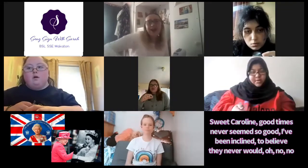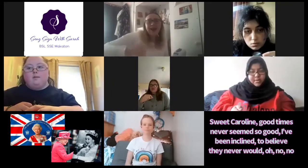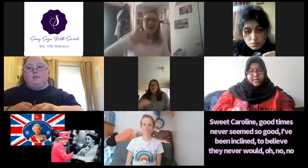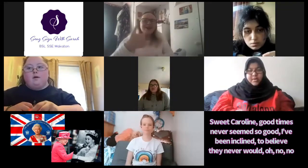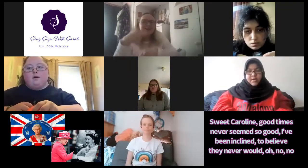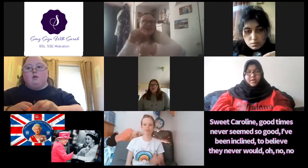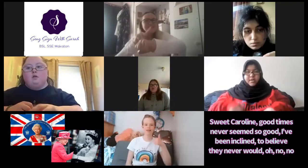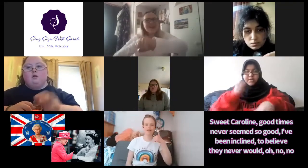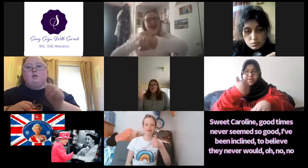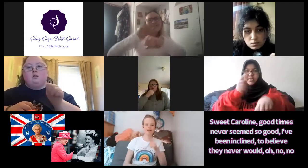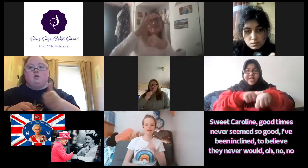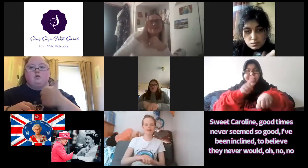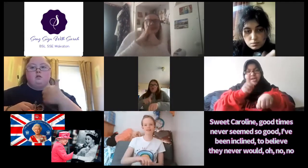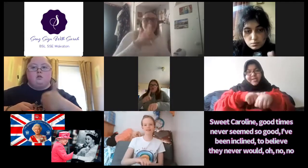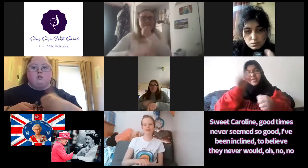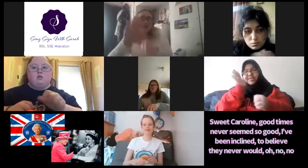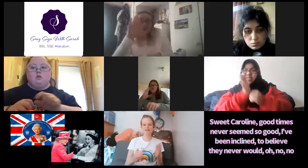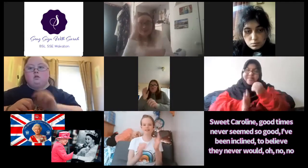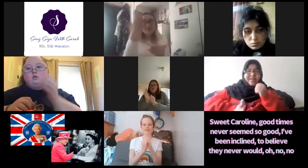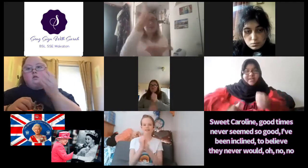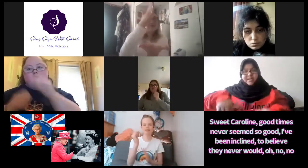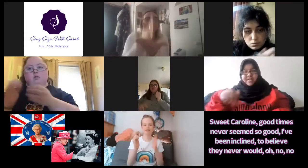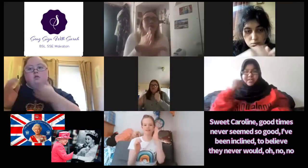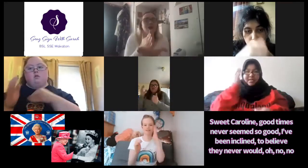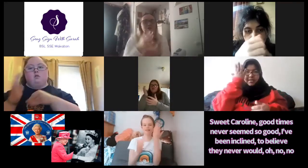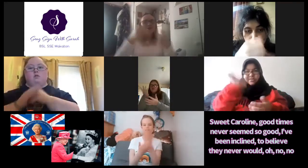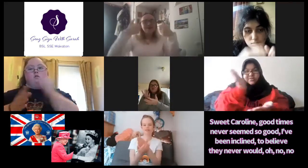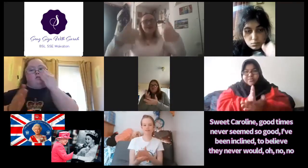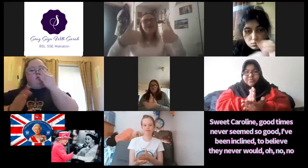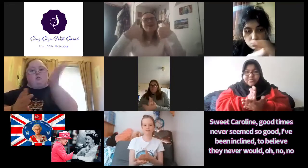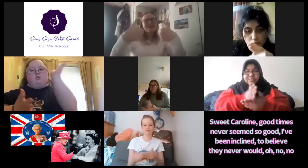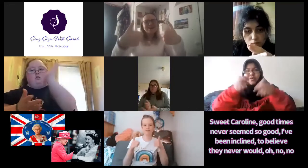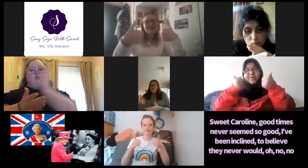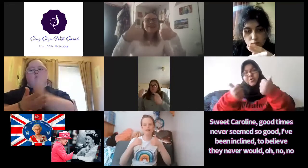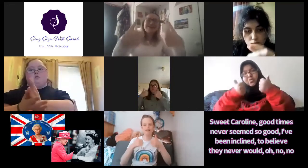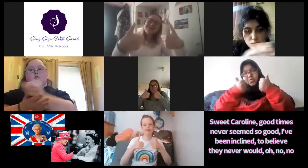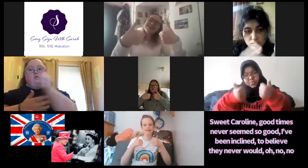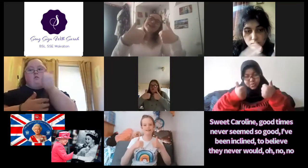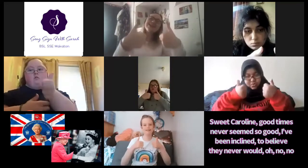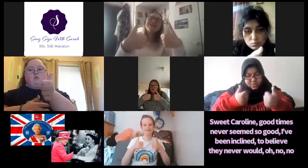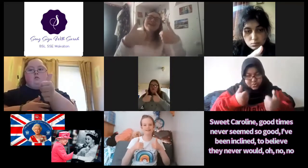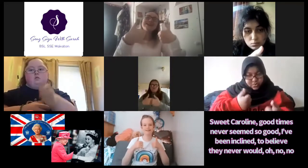theExam The times never seem so good